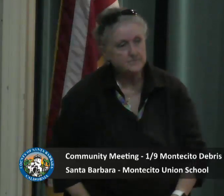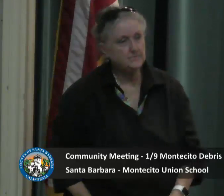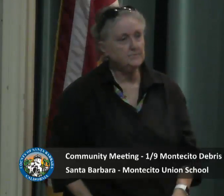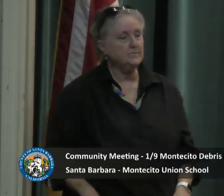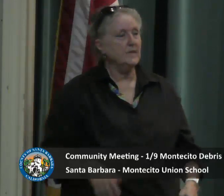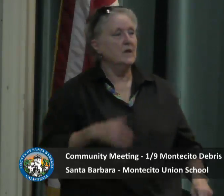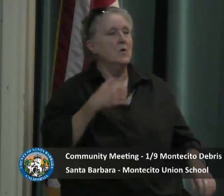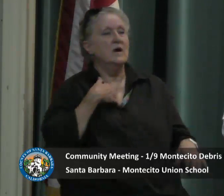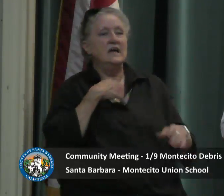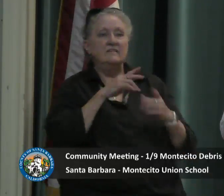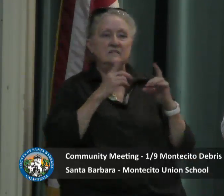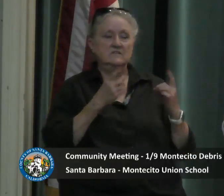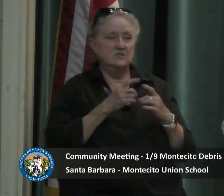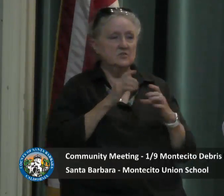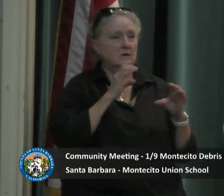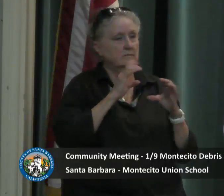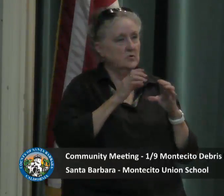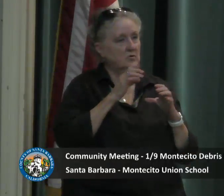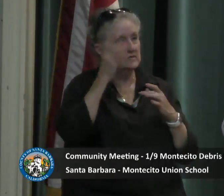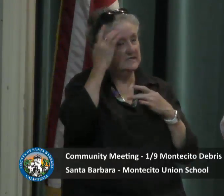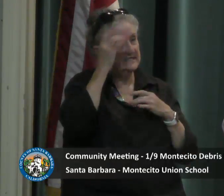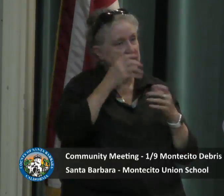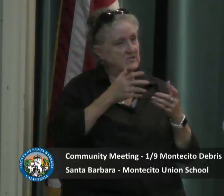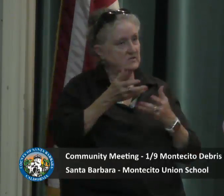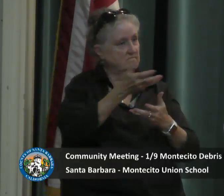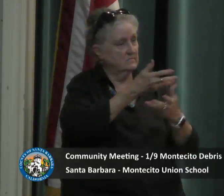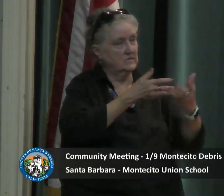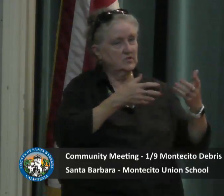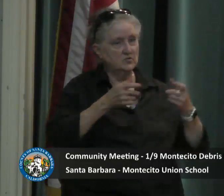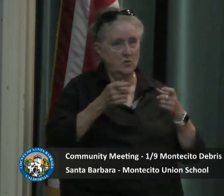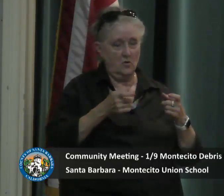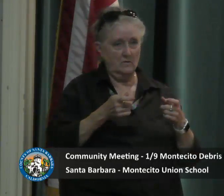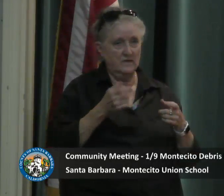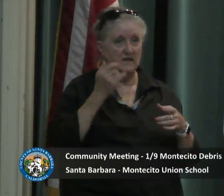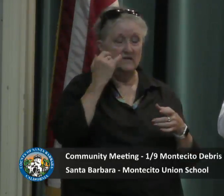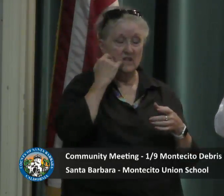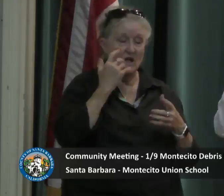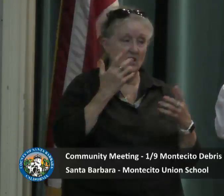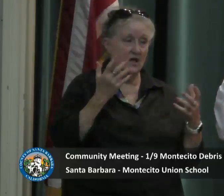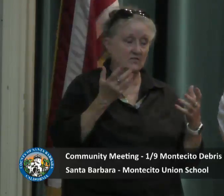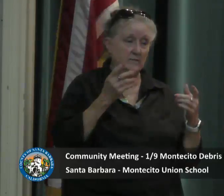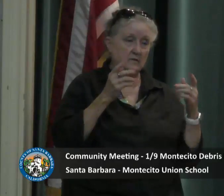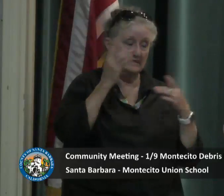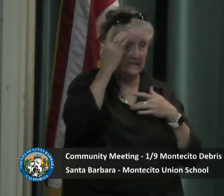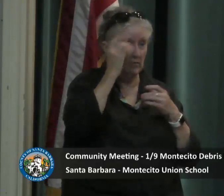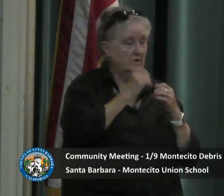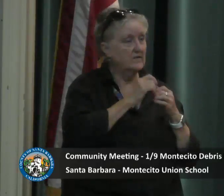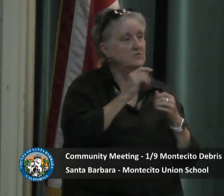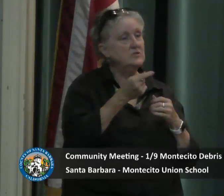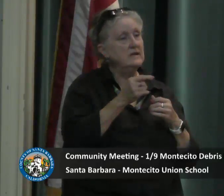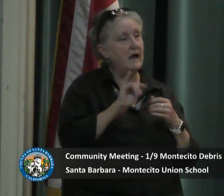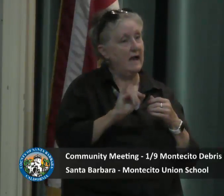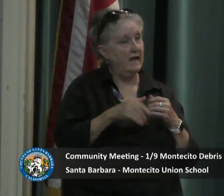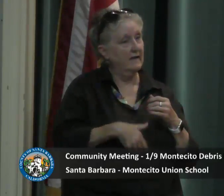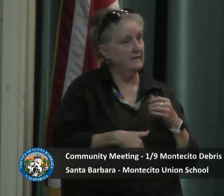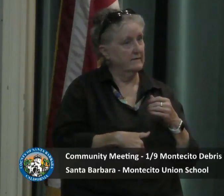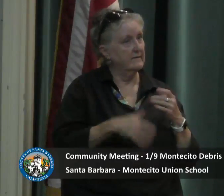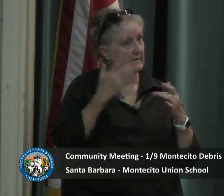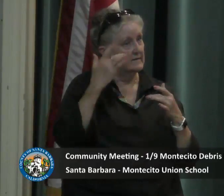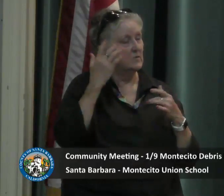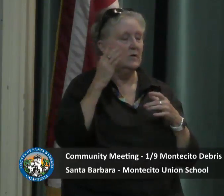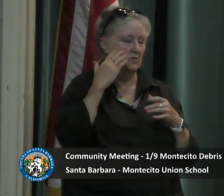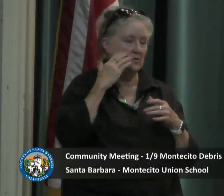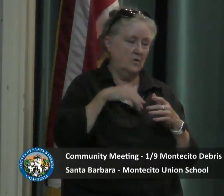of communicable disease control. So if there were a large outbreak of GI illness from people being exposed, we would